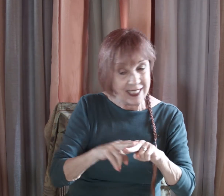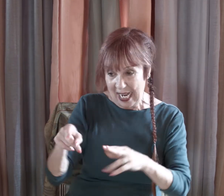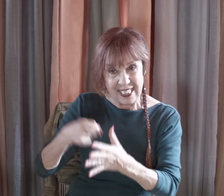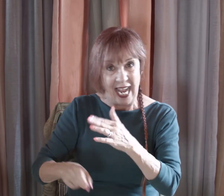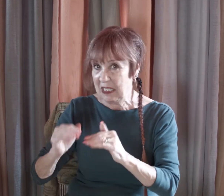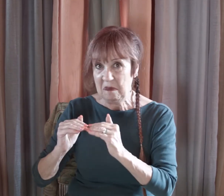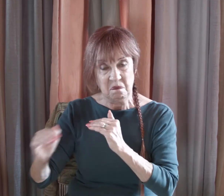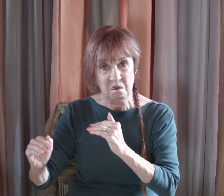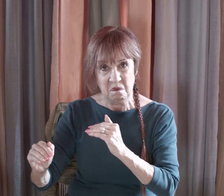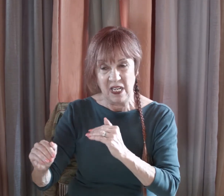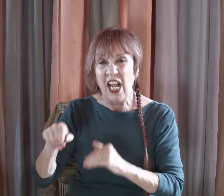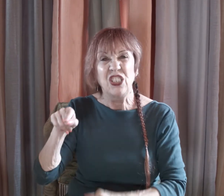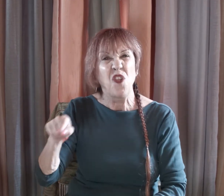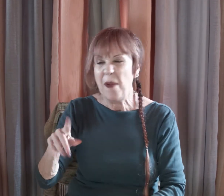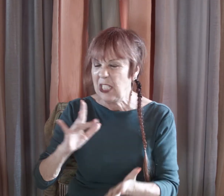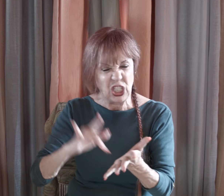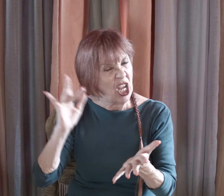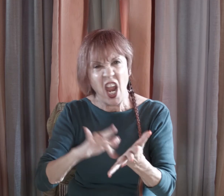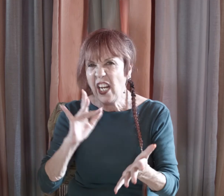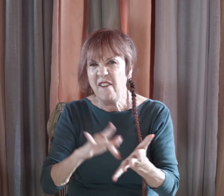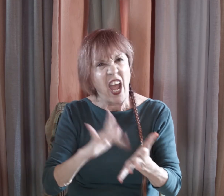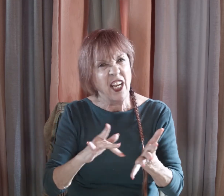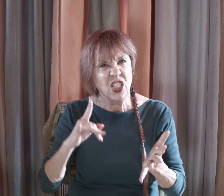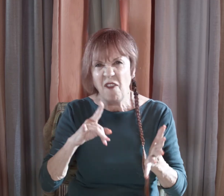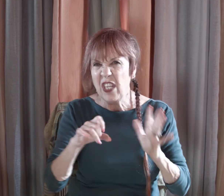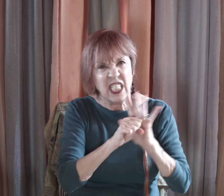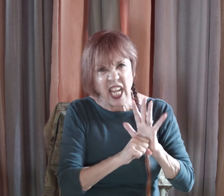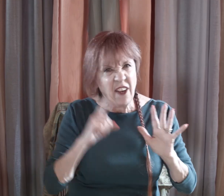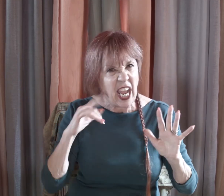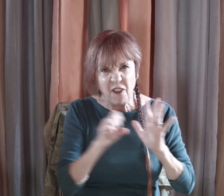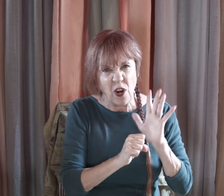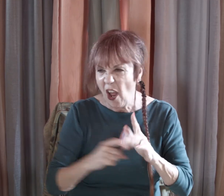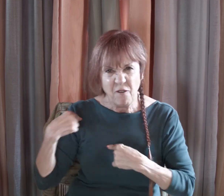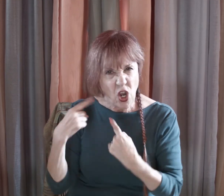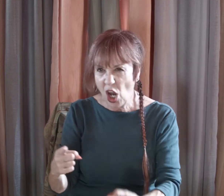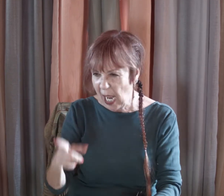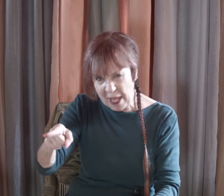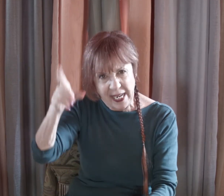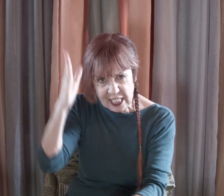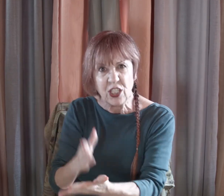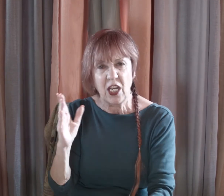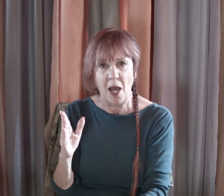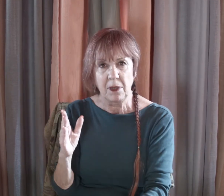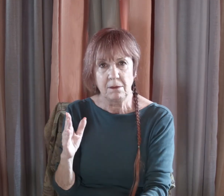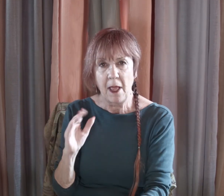aren't 1978. So they've been just ripping off this state forever, and it's time for it to stop. So that's step